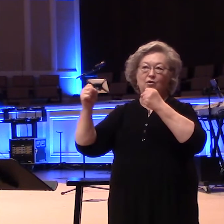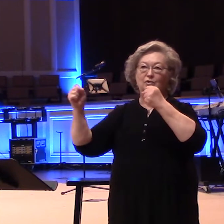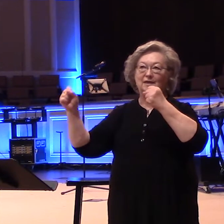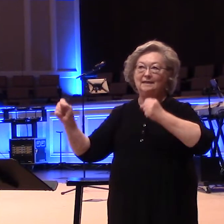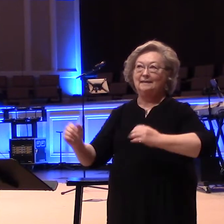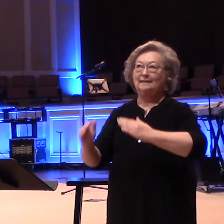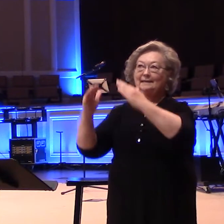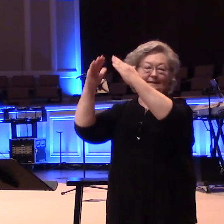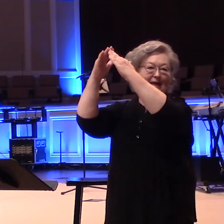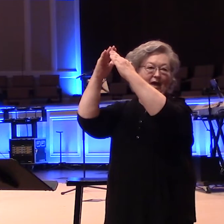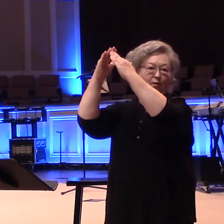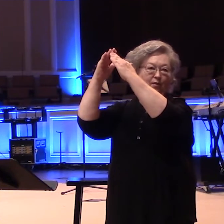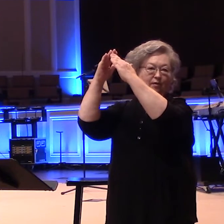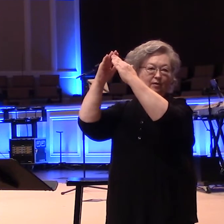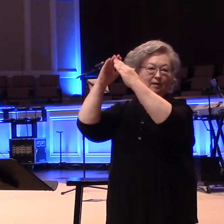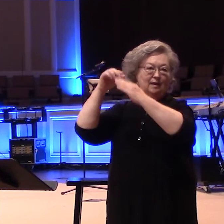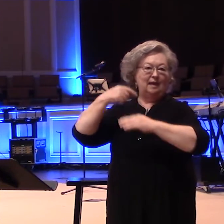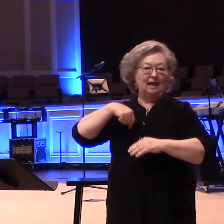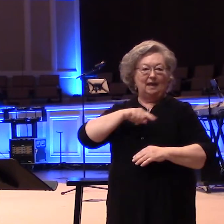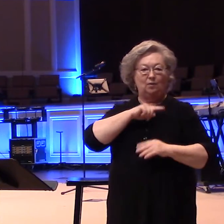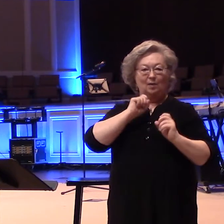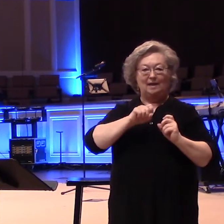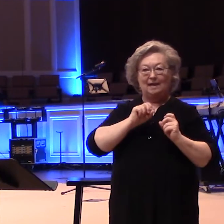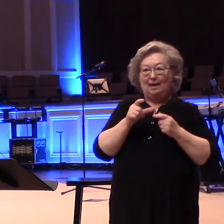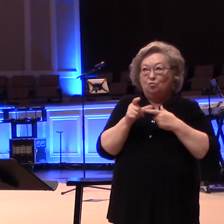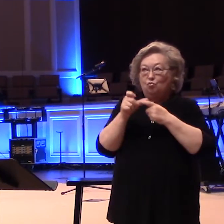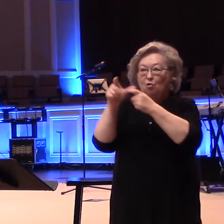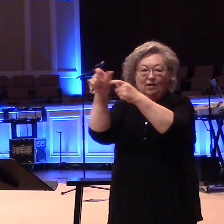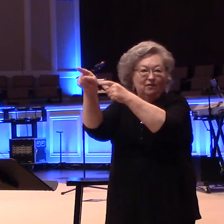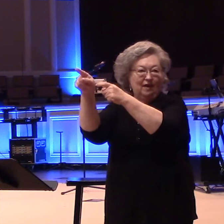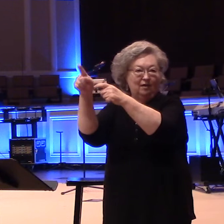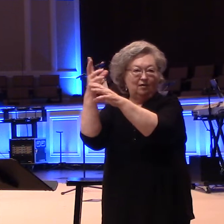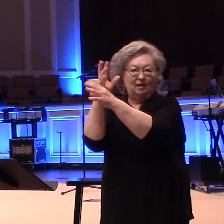And we live in a supernatural reality